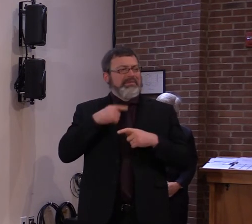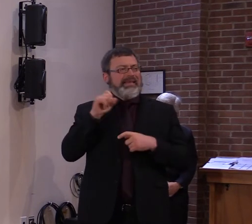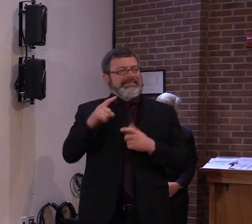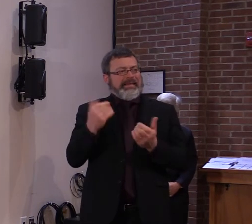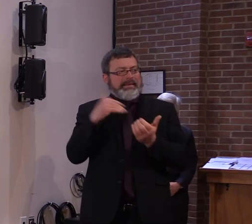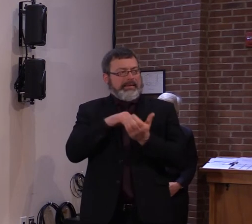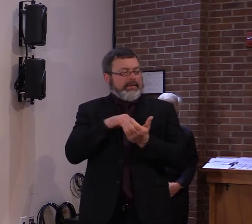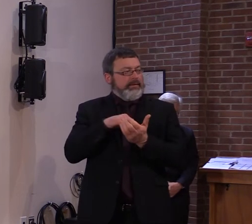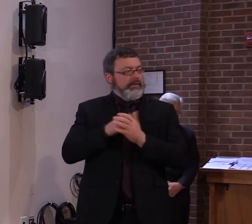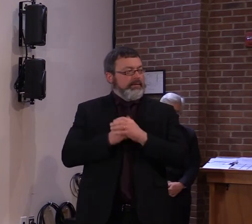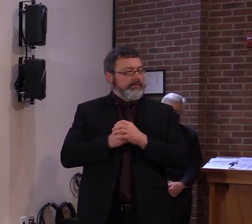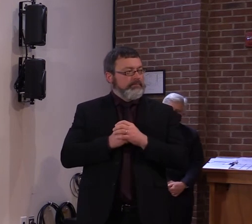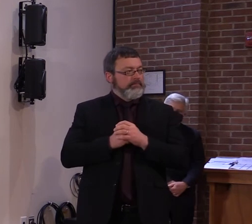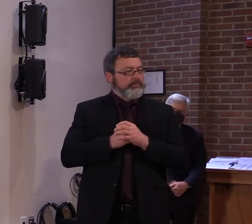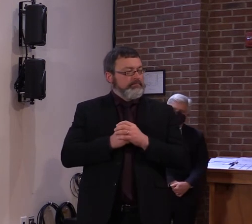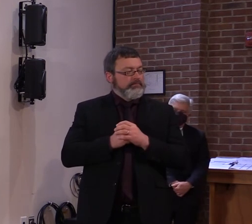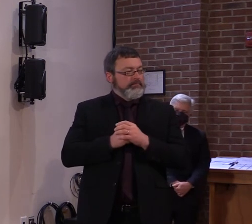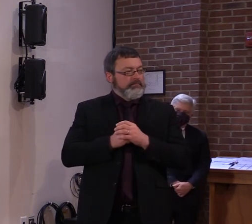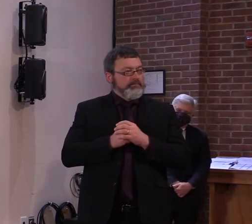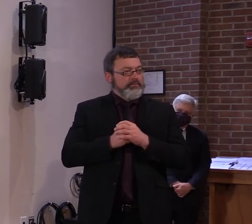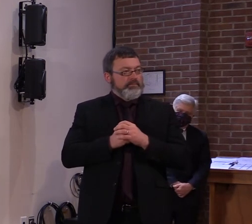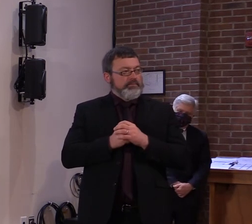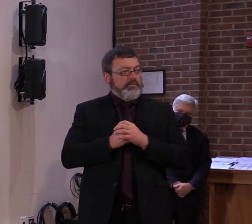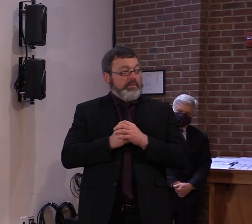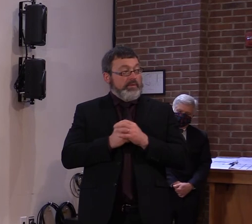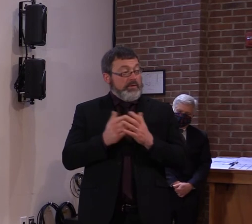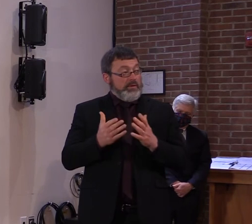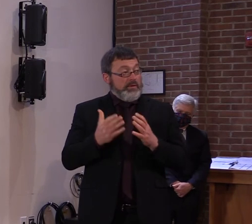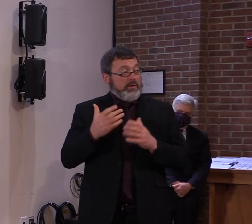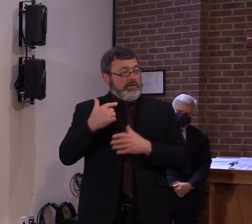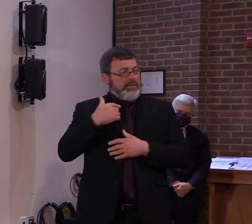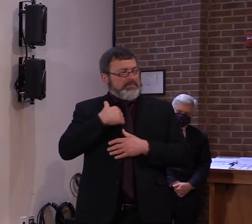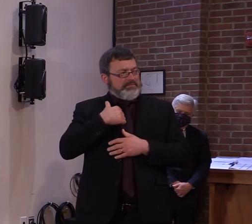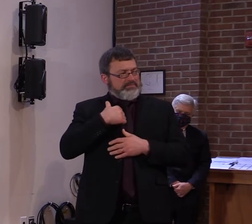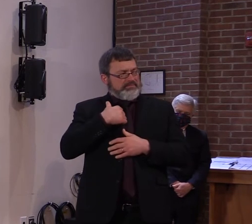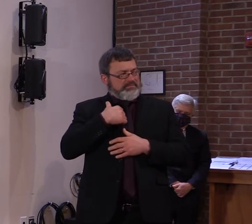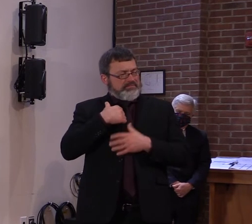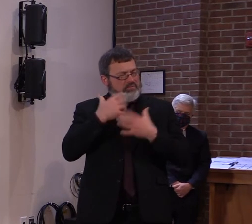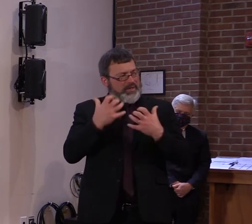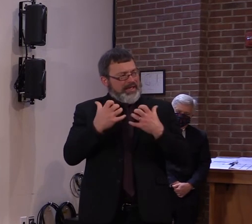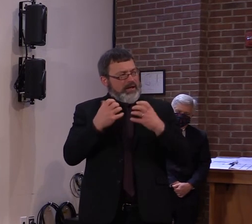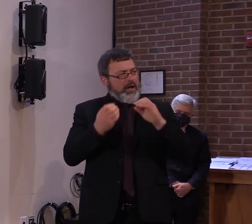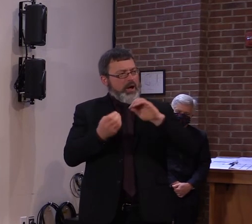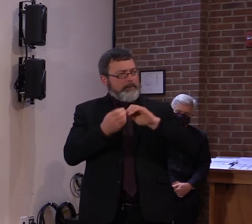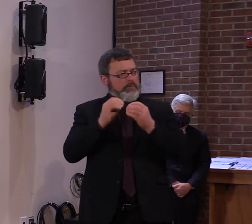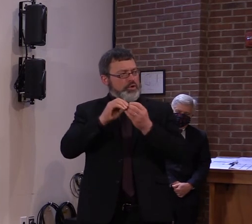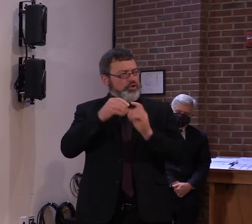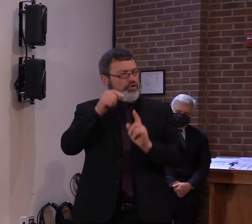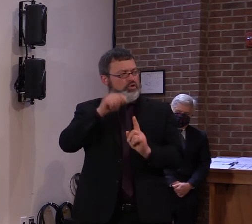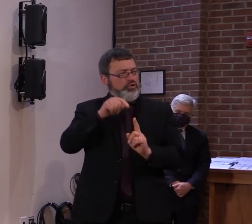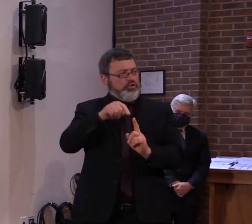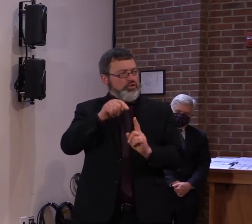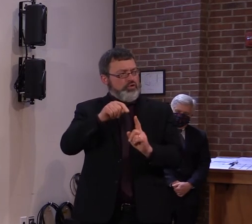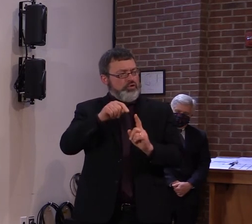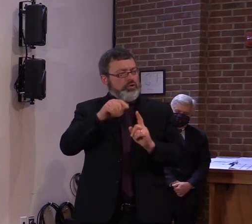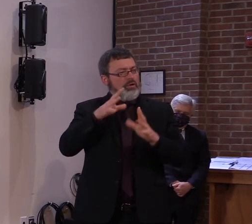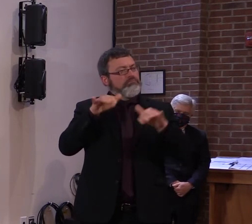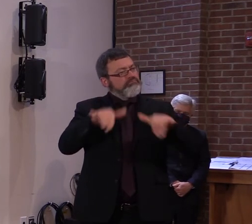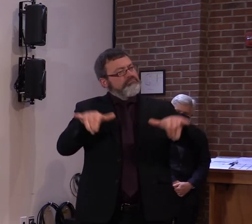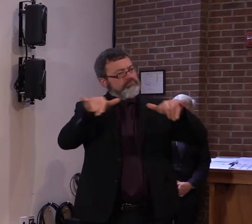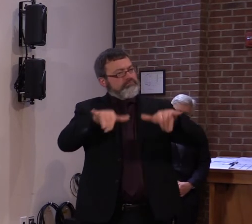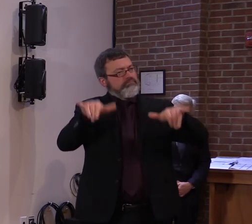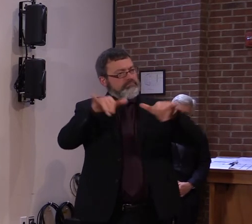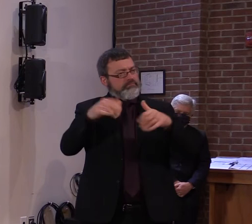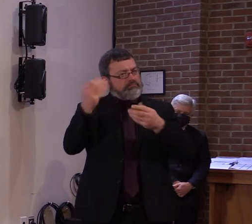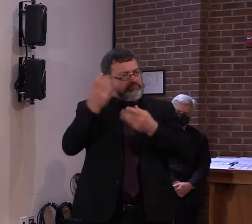daily basis, a few minutes ago, somebody said that you're looking to do it in